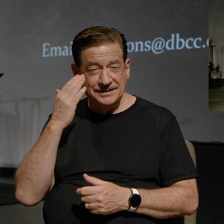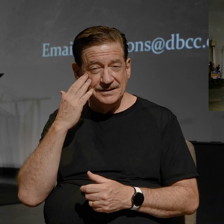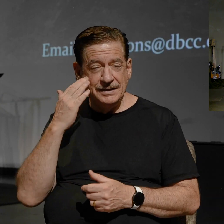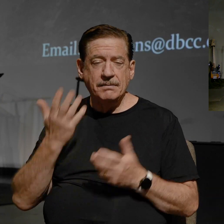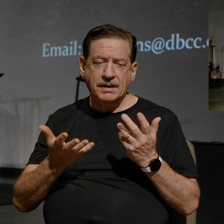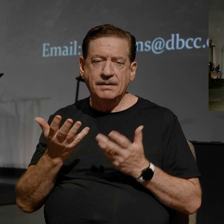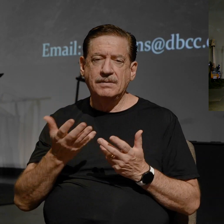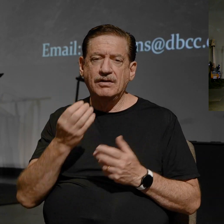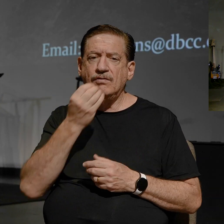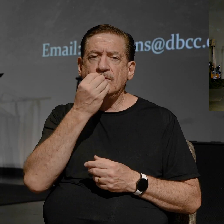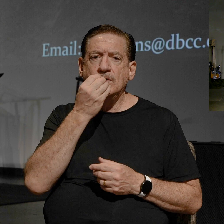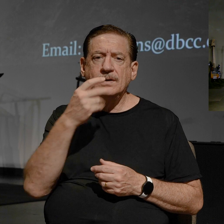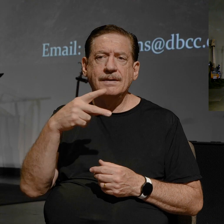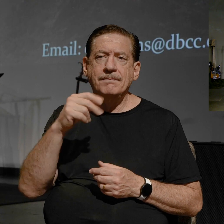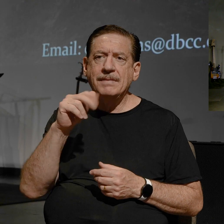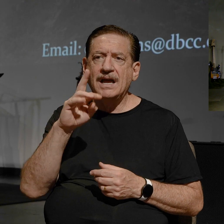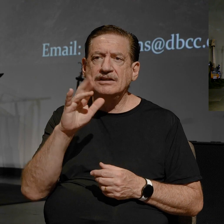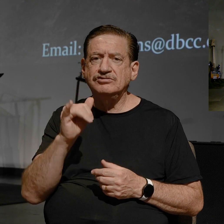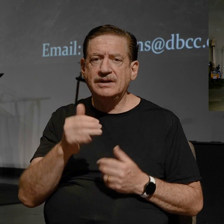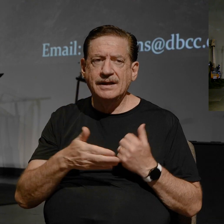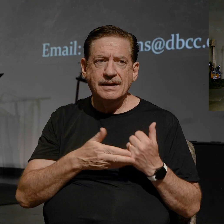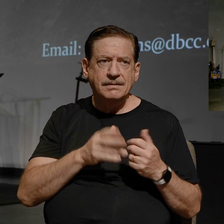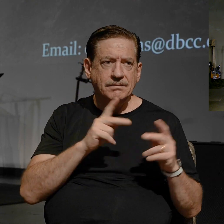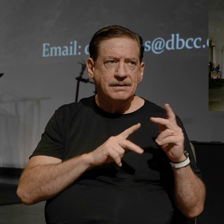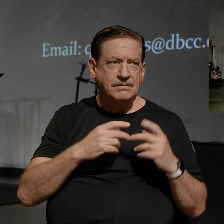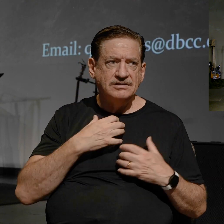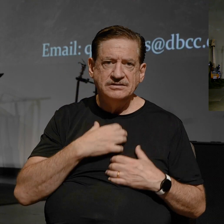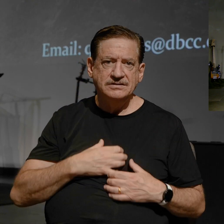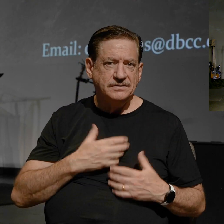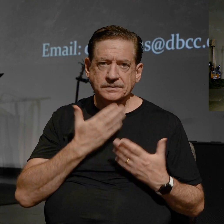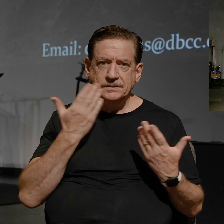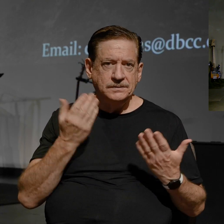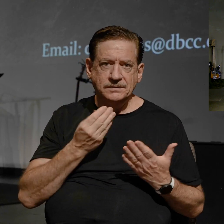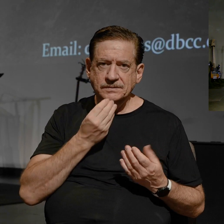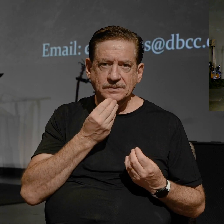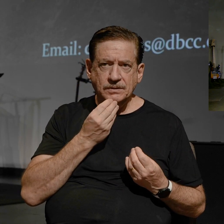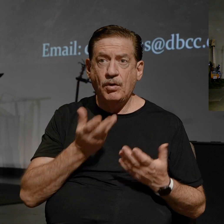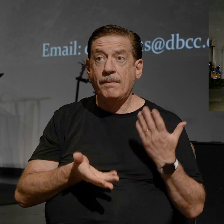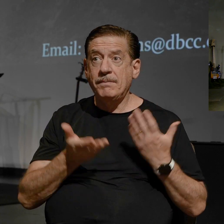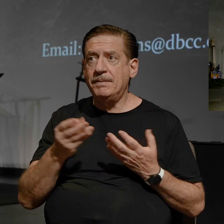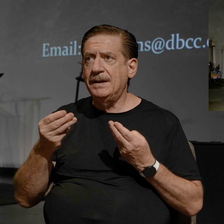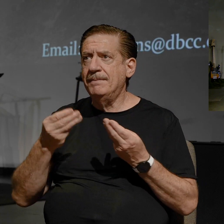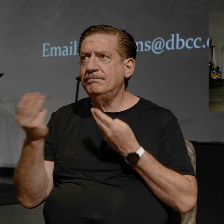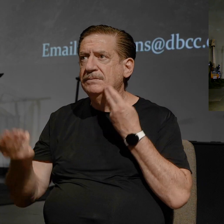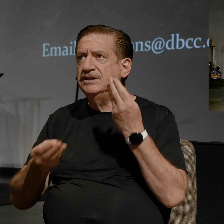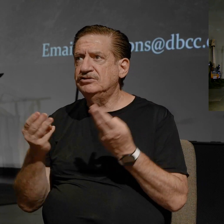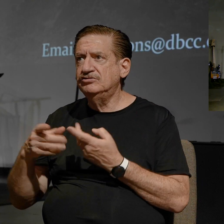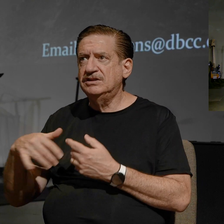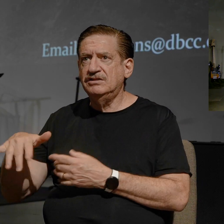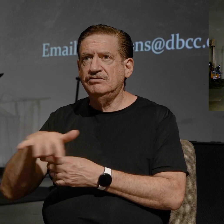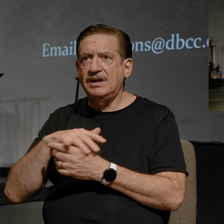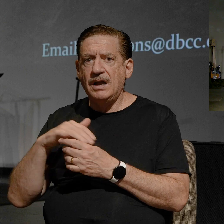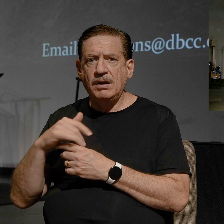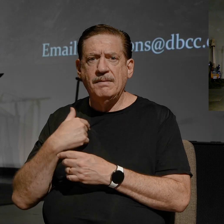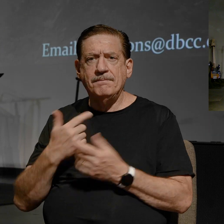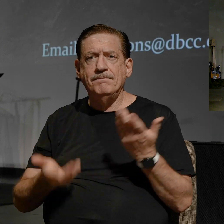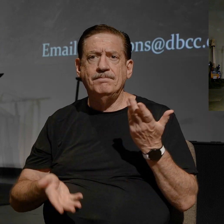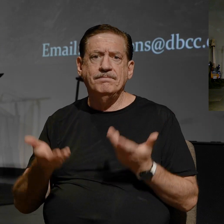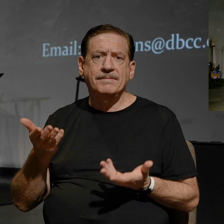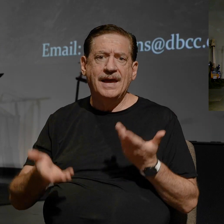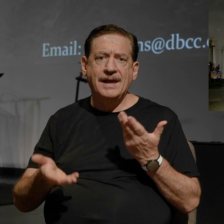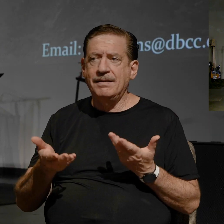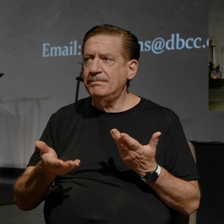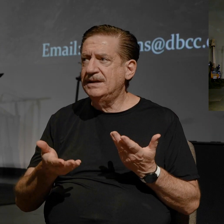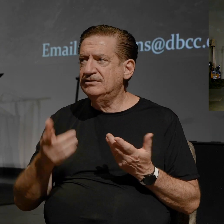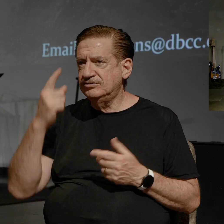food pantry, or perhaps it's with any other ministry around us. know, maybe it's the